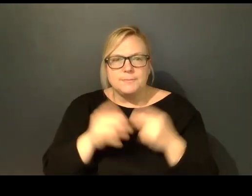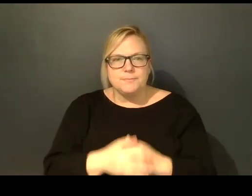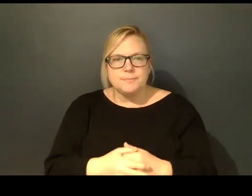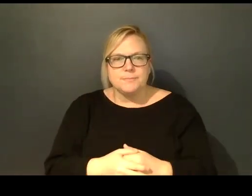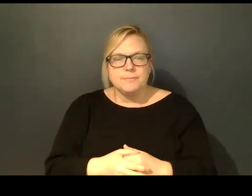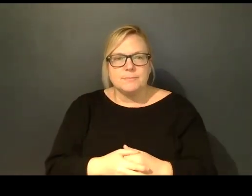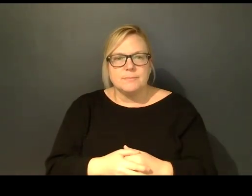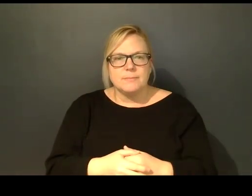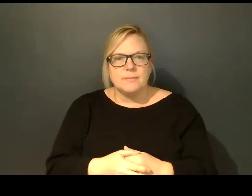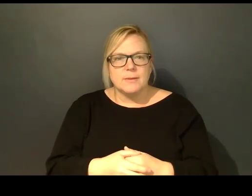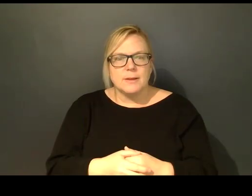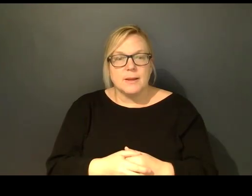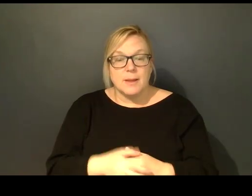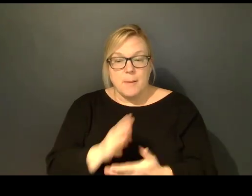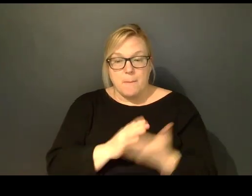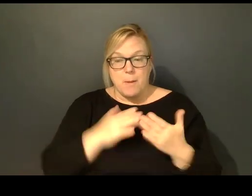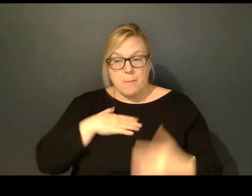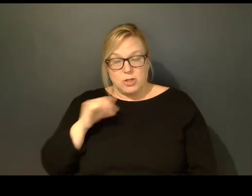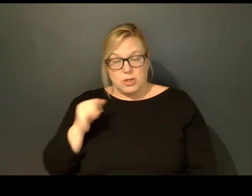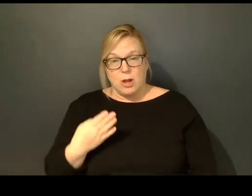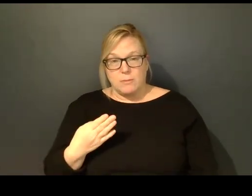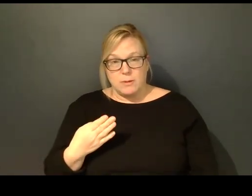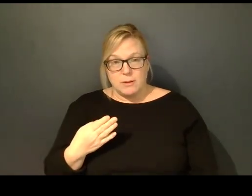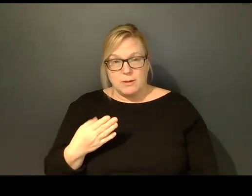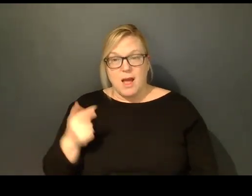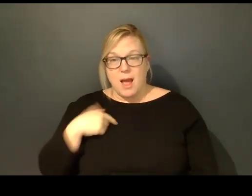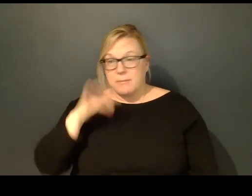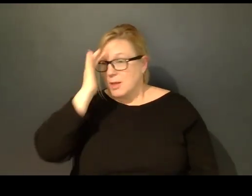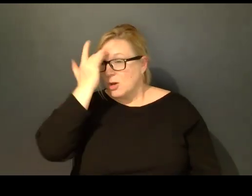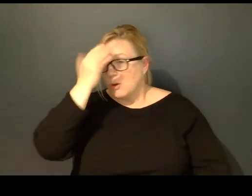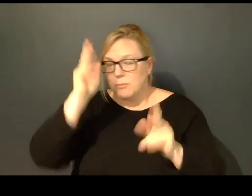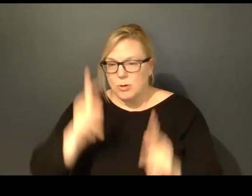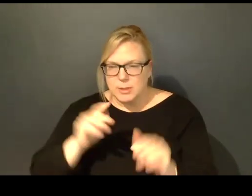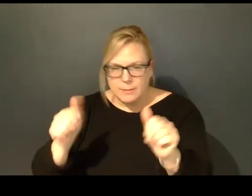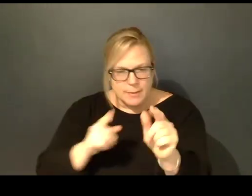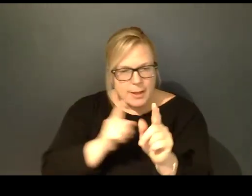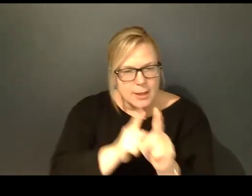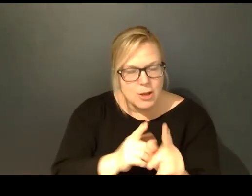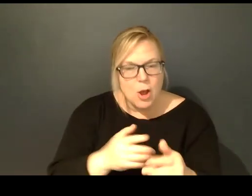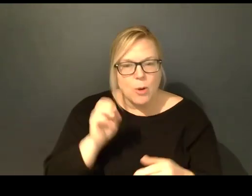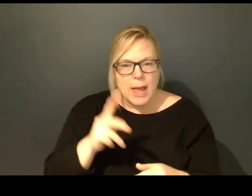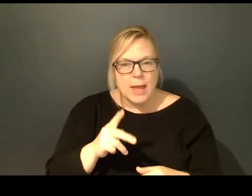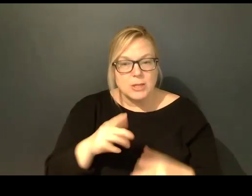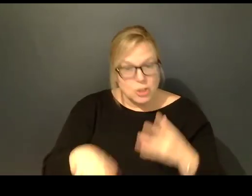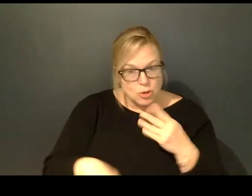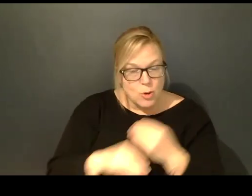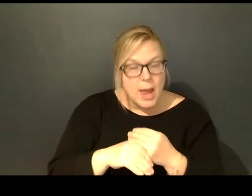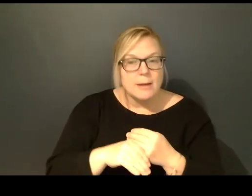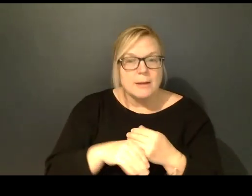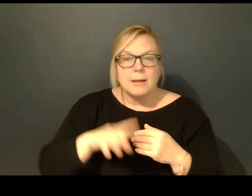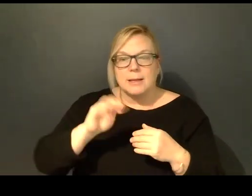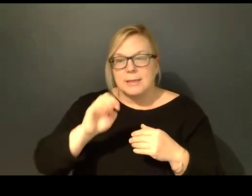time, part of my job at reachability is that I'm the annoying person who comes behind everybody and says, did you have alt tags on that? Do you have camel text on that? Do